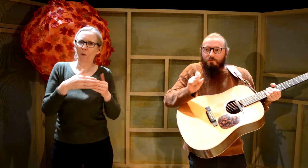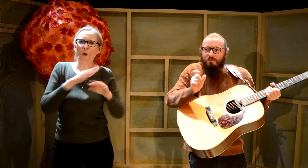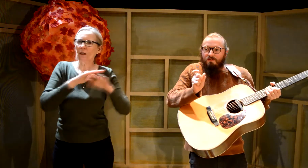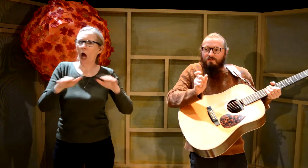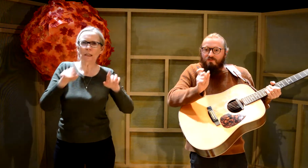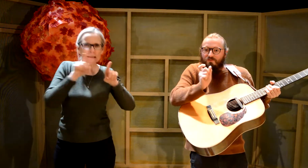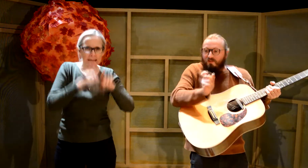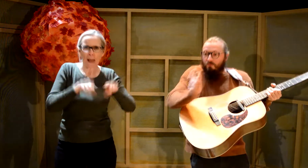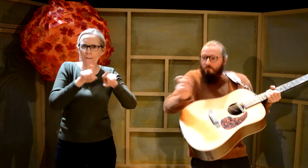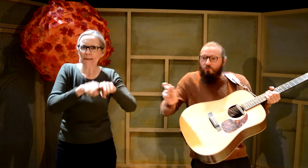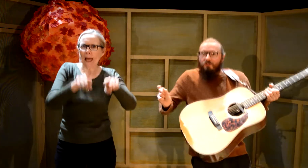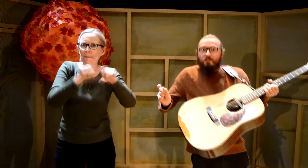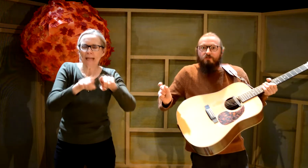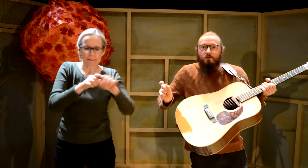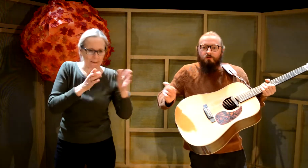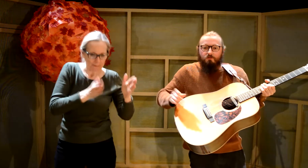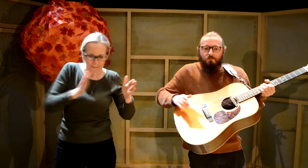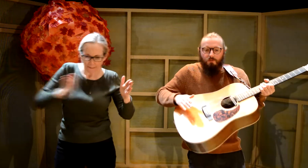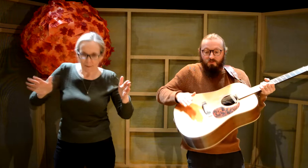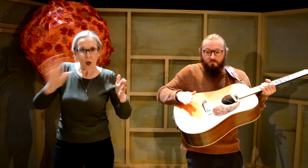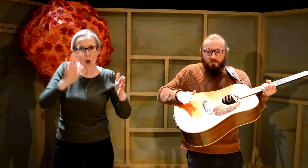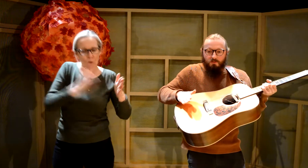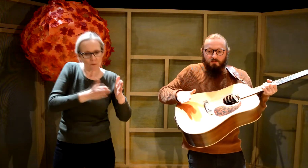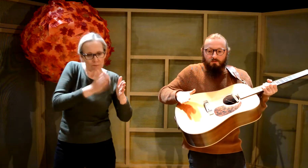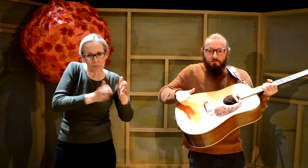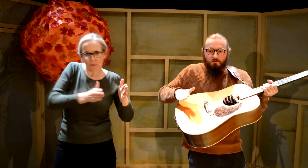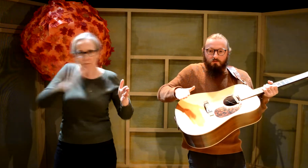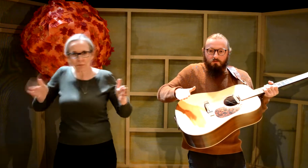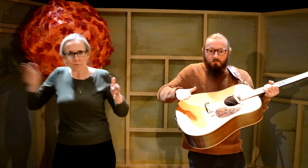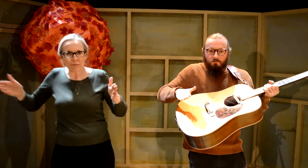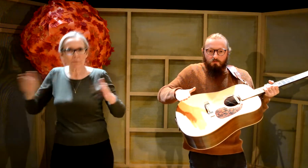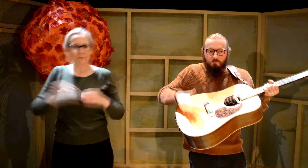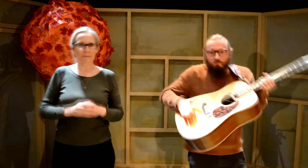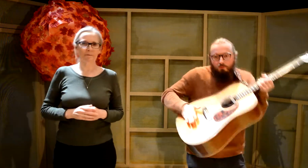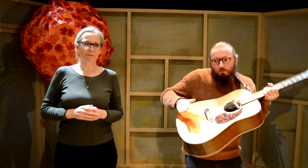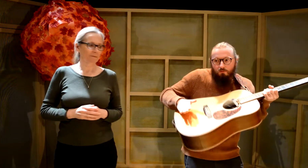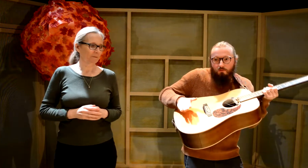little bit different between each note, so maybe something like this.